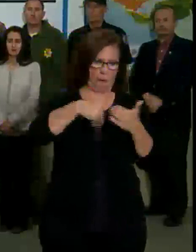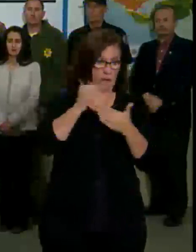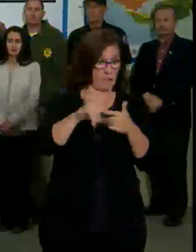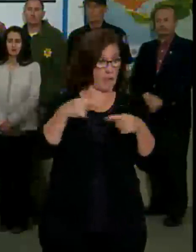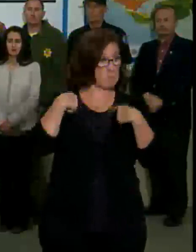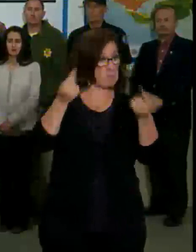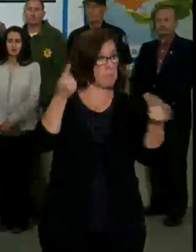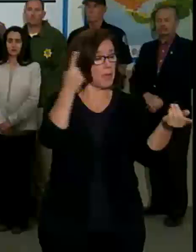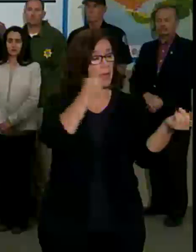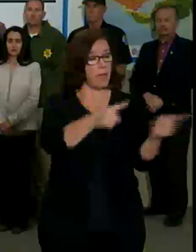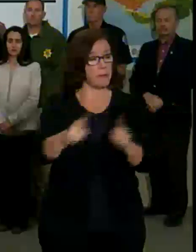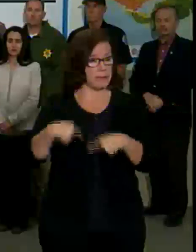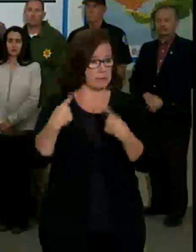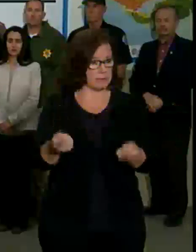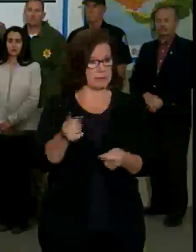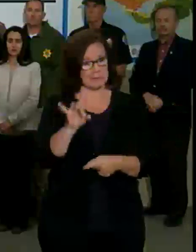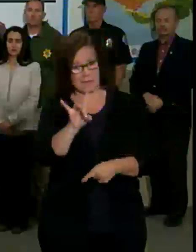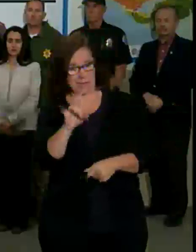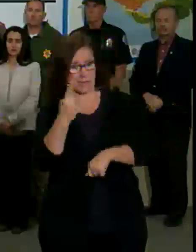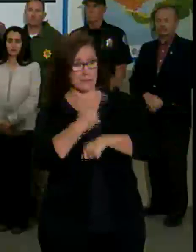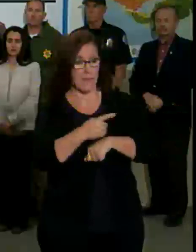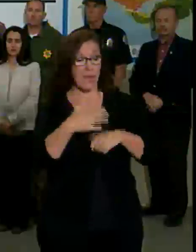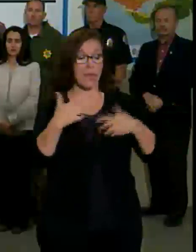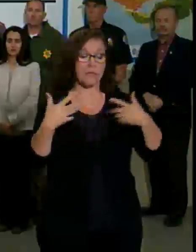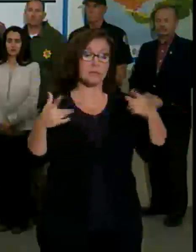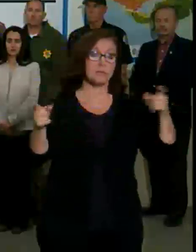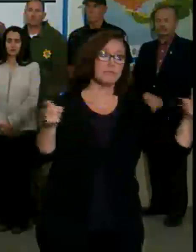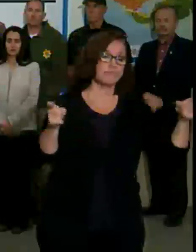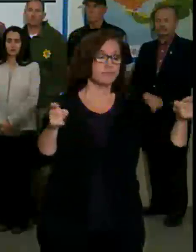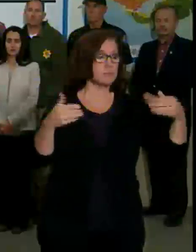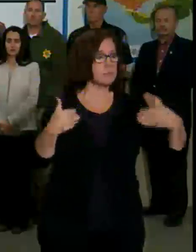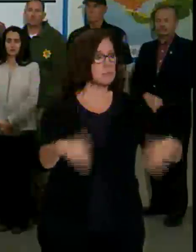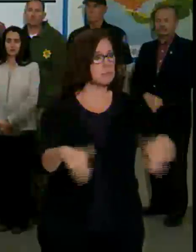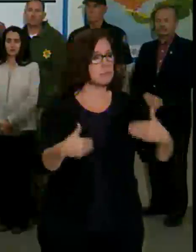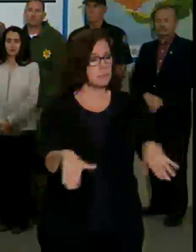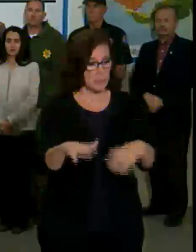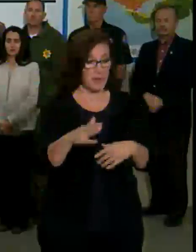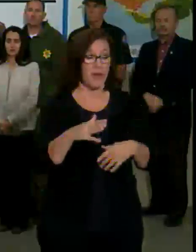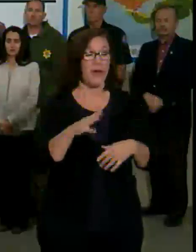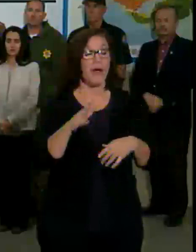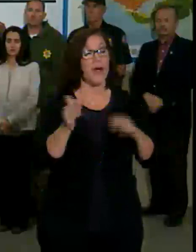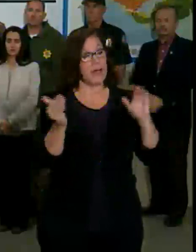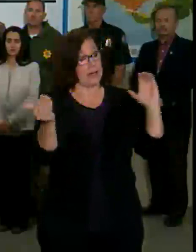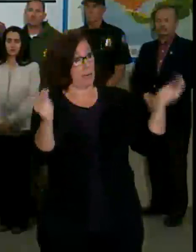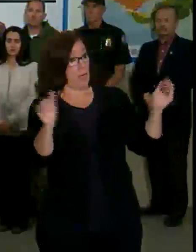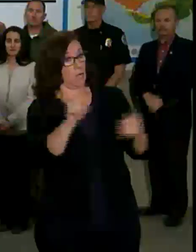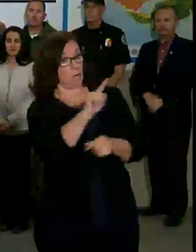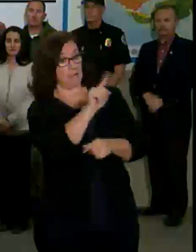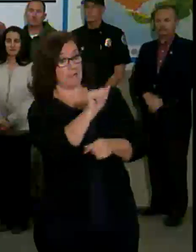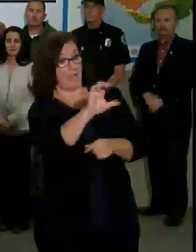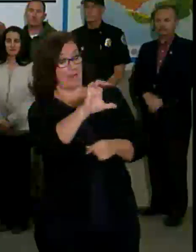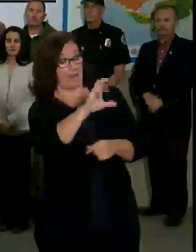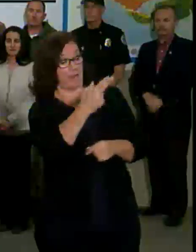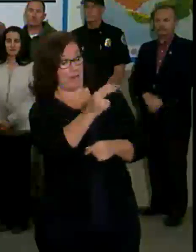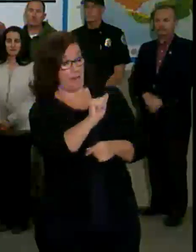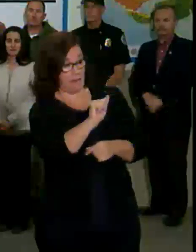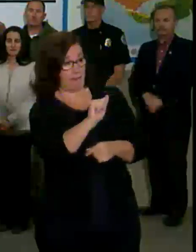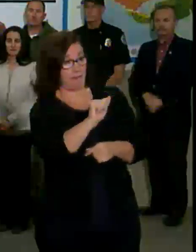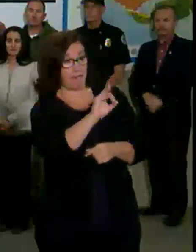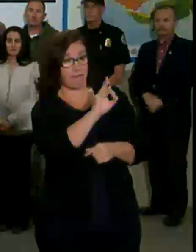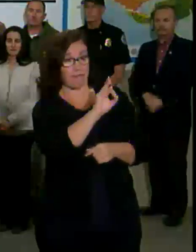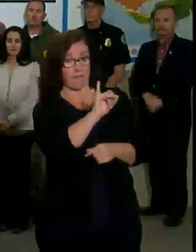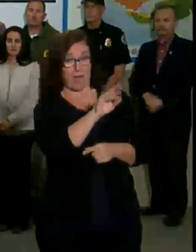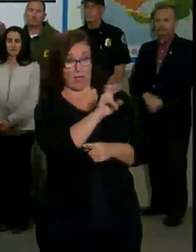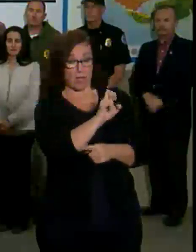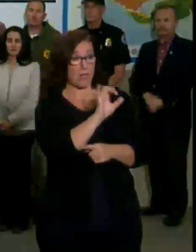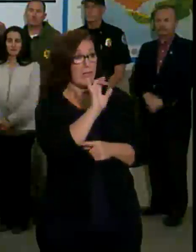days. Just to put that in context, the Zaka fire took 8 weeks to get to this acreage